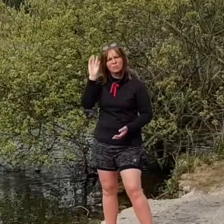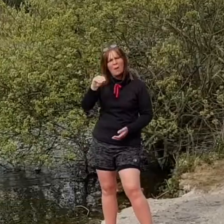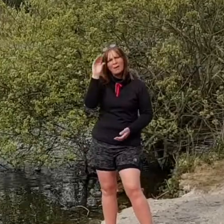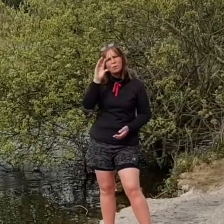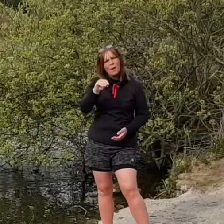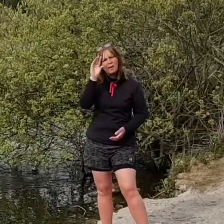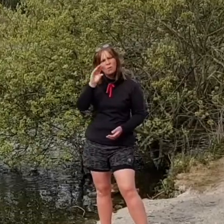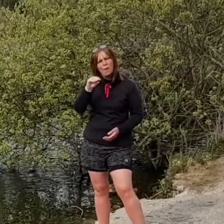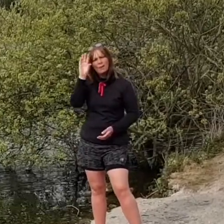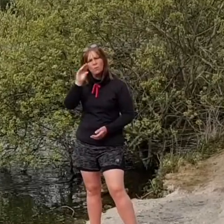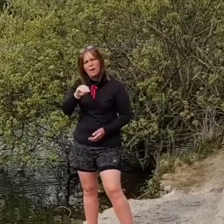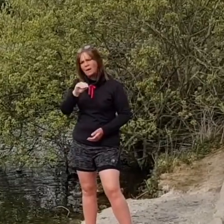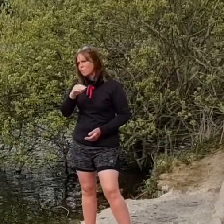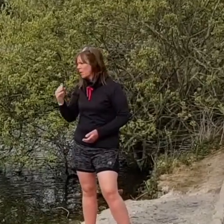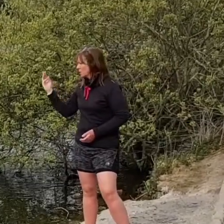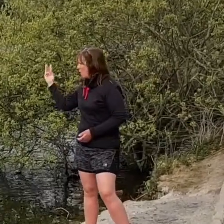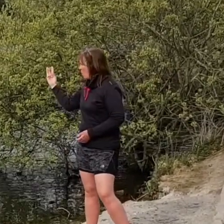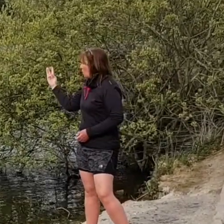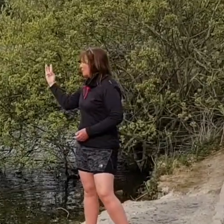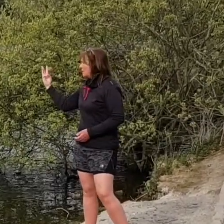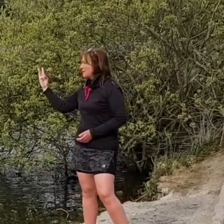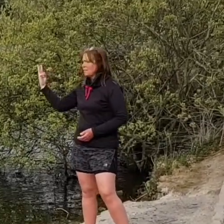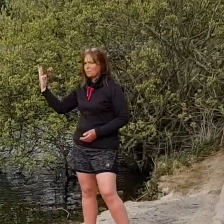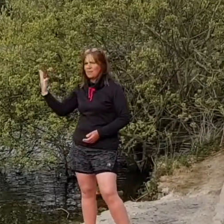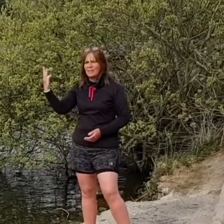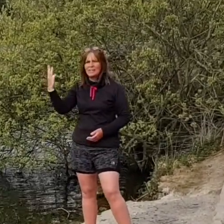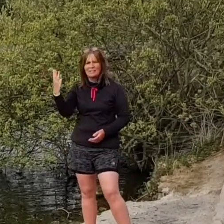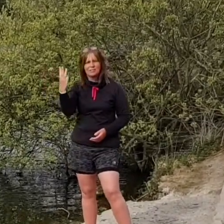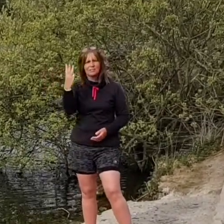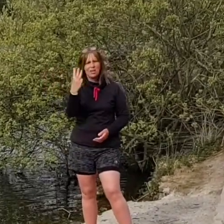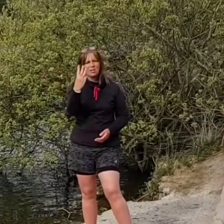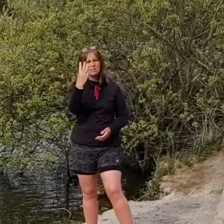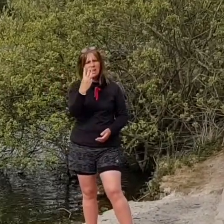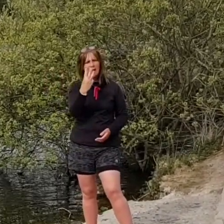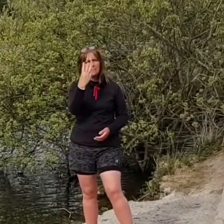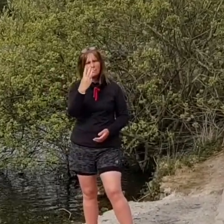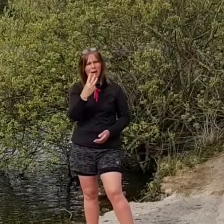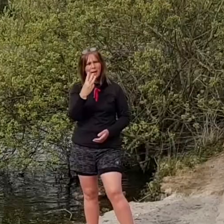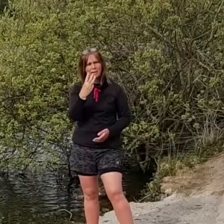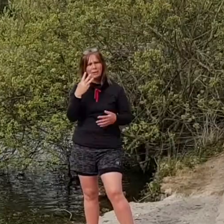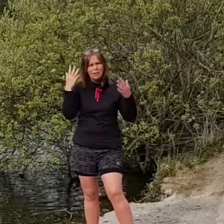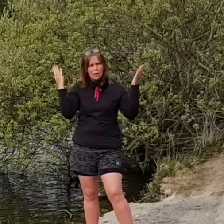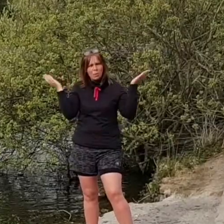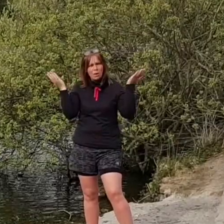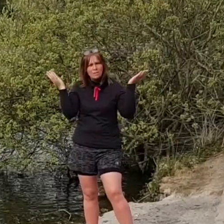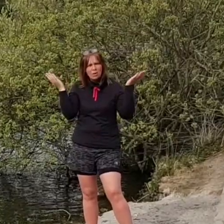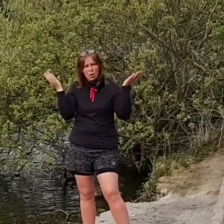quack, quack, quack, quack, but only 3 little ducks came back. Where'd they